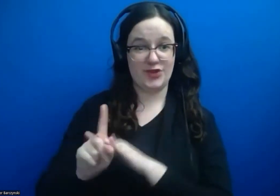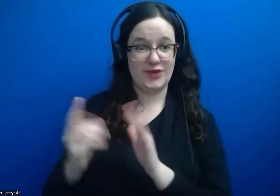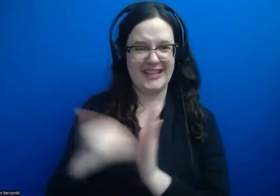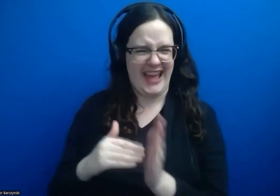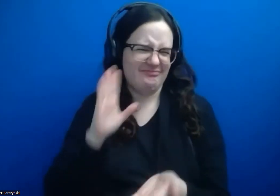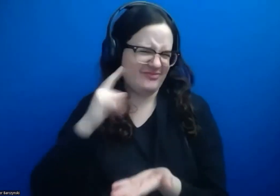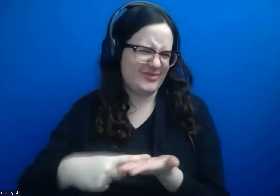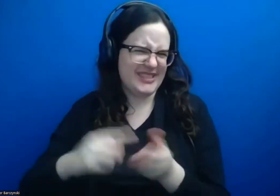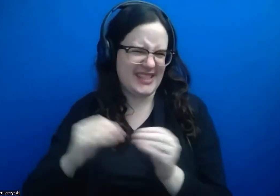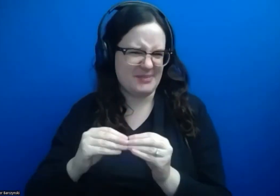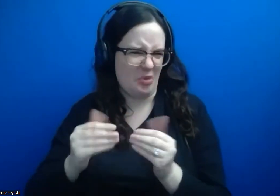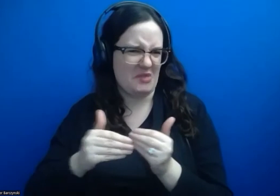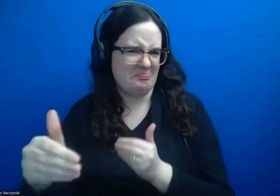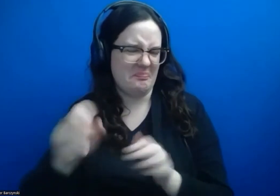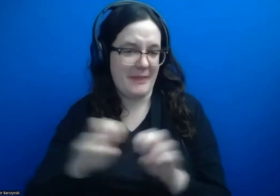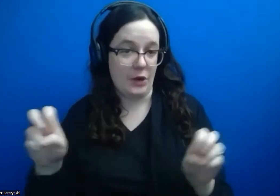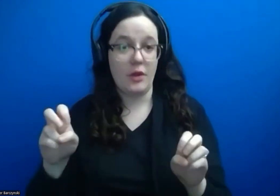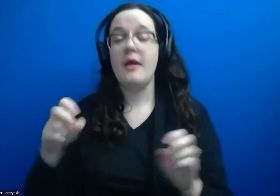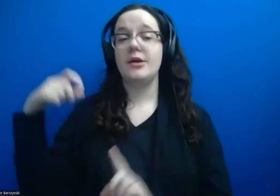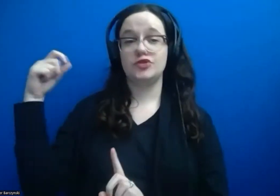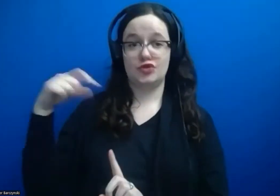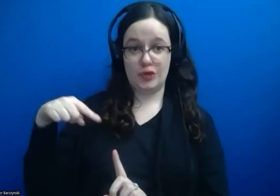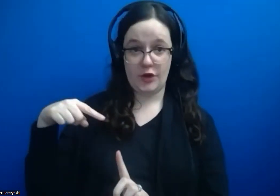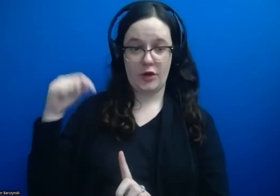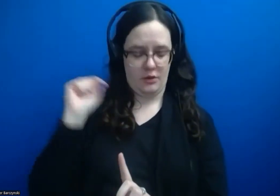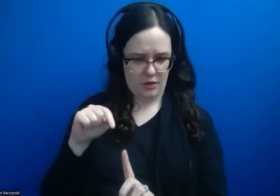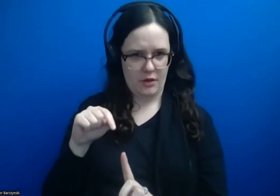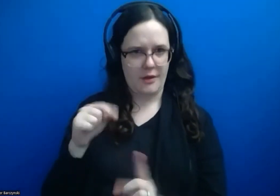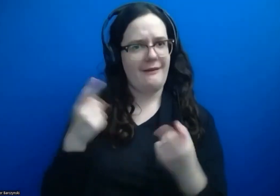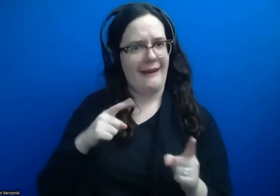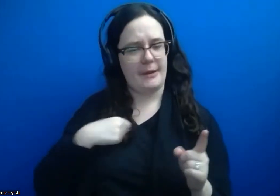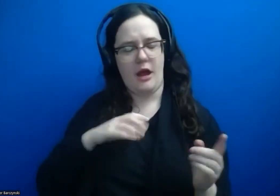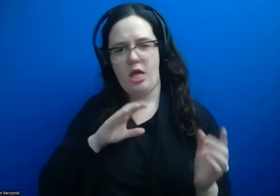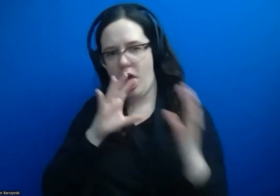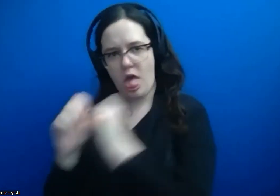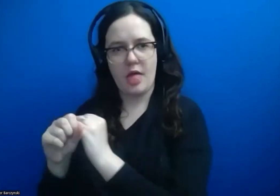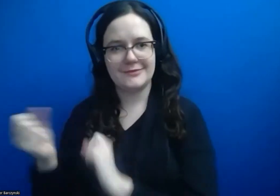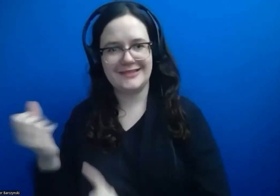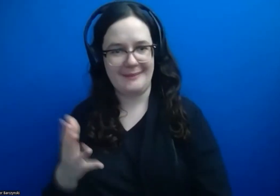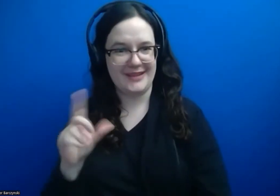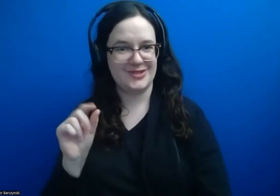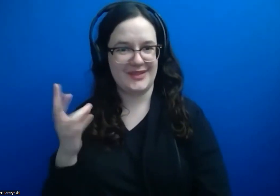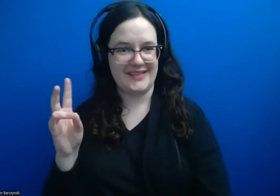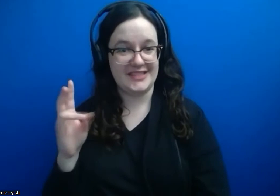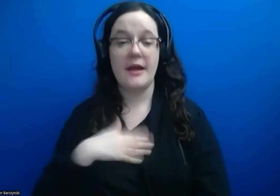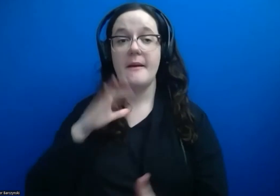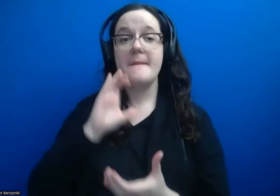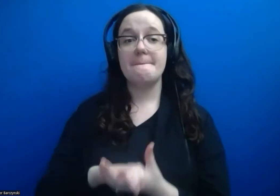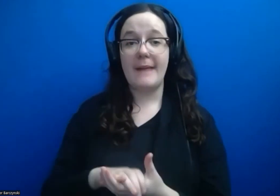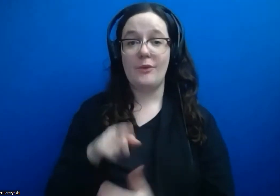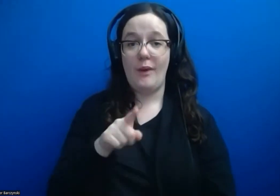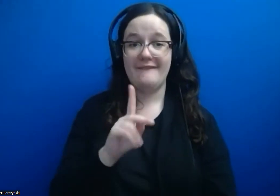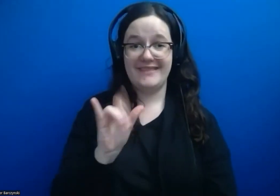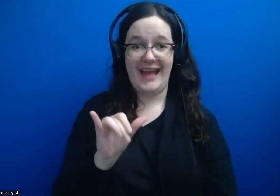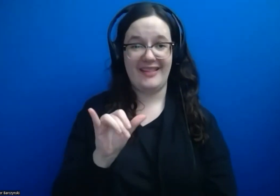into this, I ended up going into gambling in 2017. My wife, Kelly, caught it the first time in 2018, and I kind